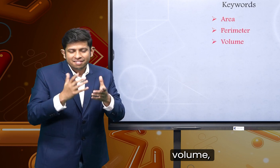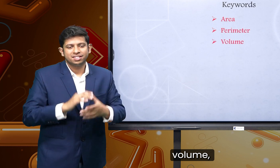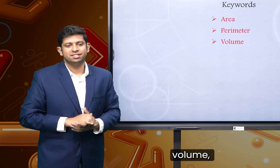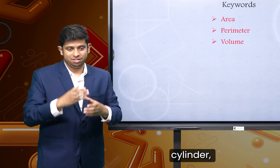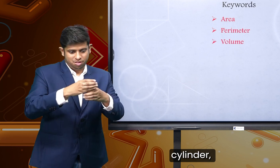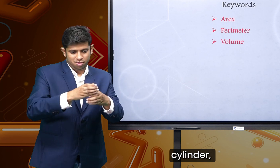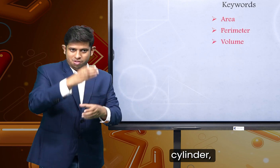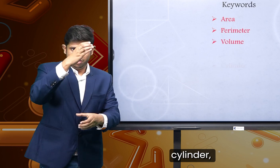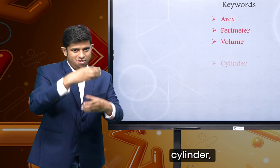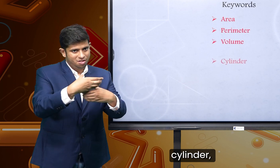cylinder,